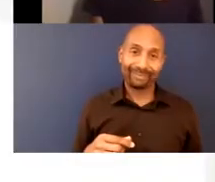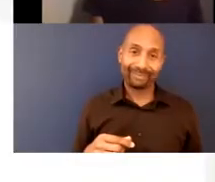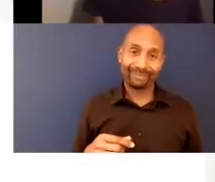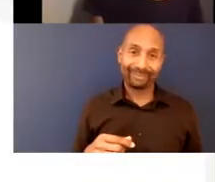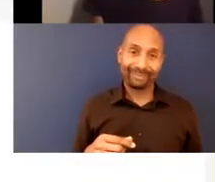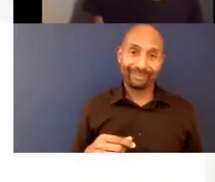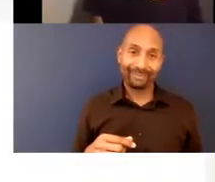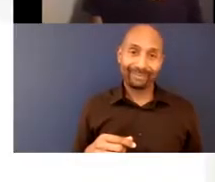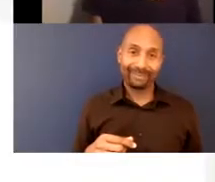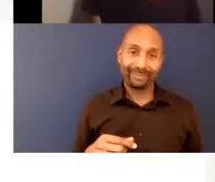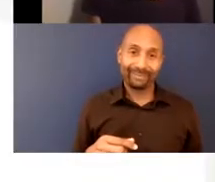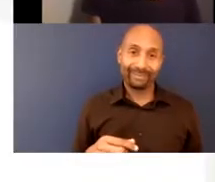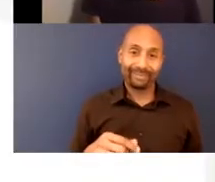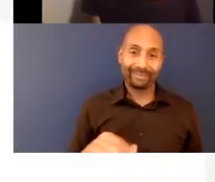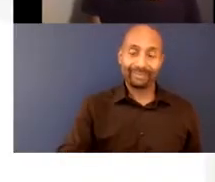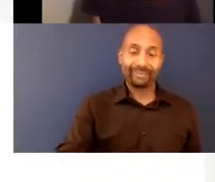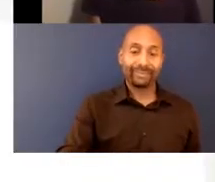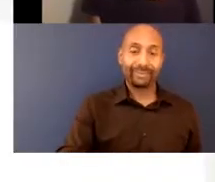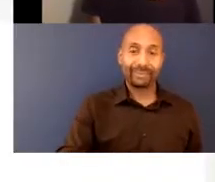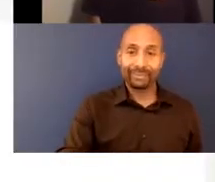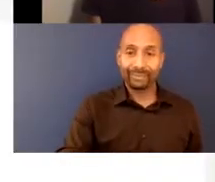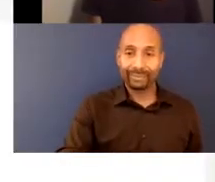But if someone would love to read it aloud,